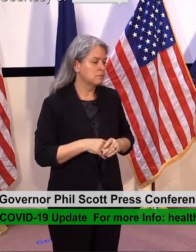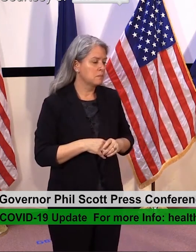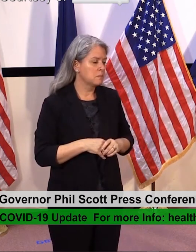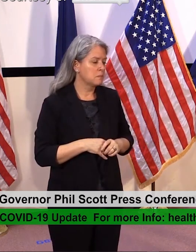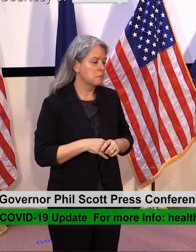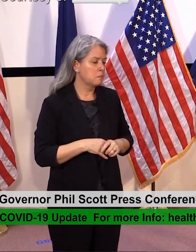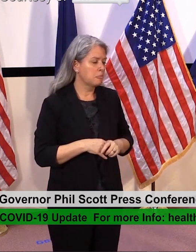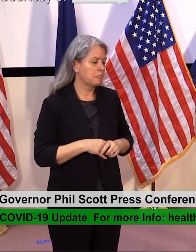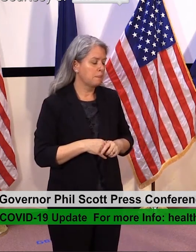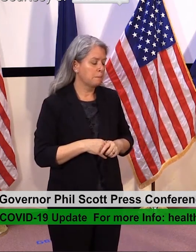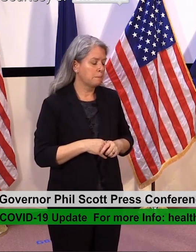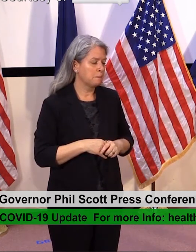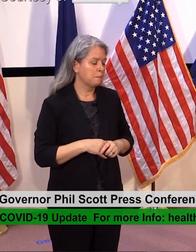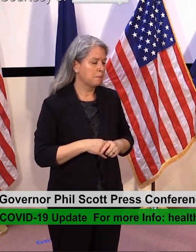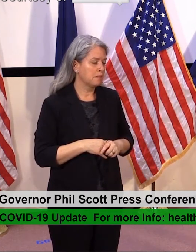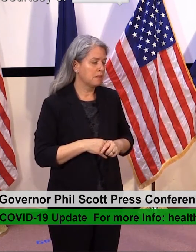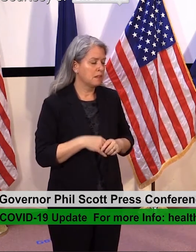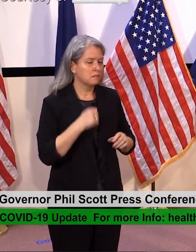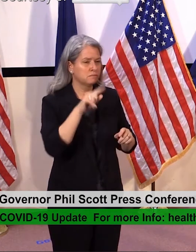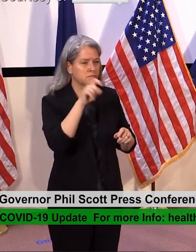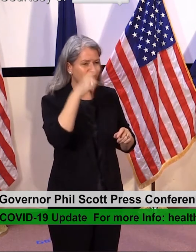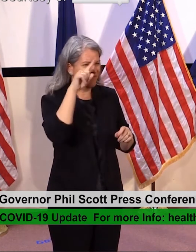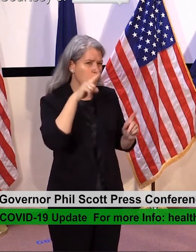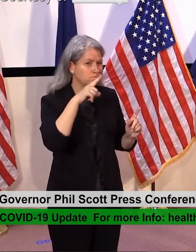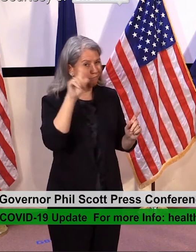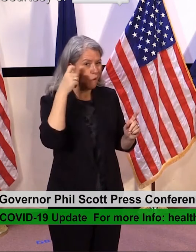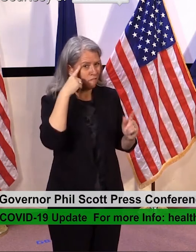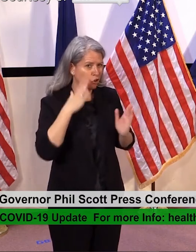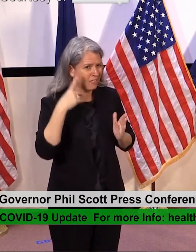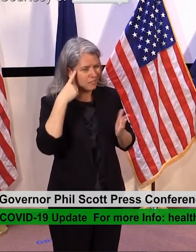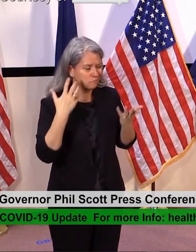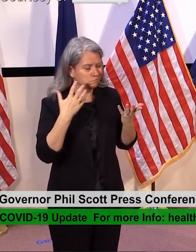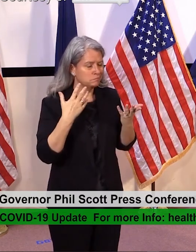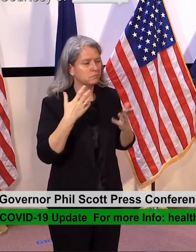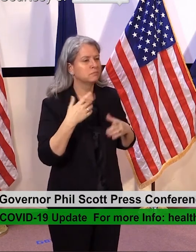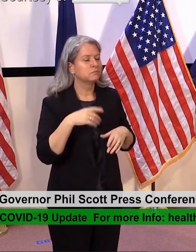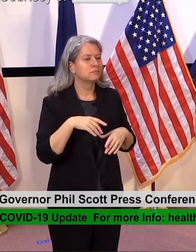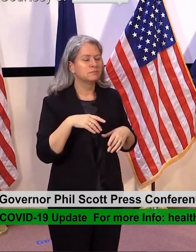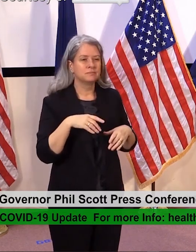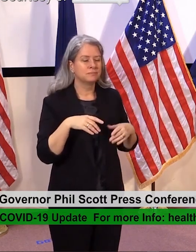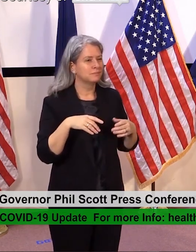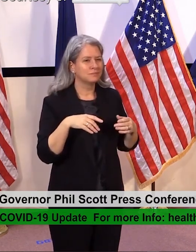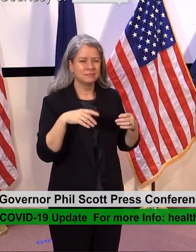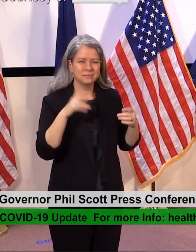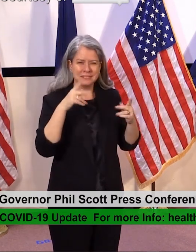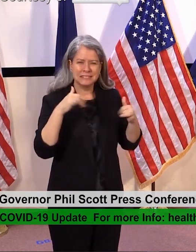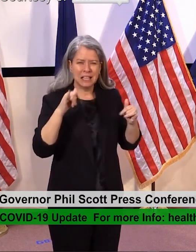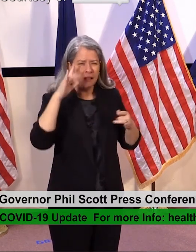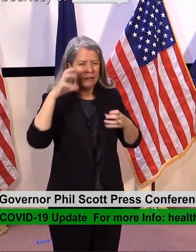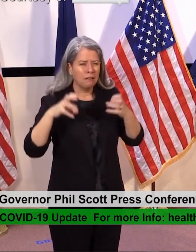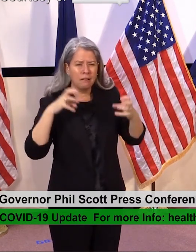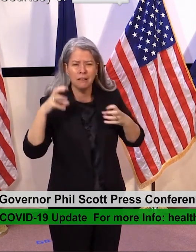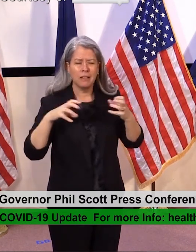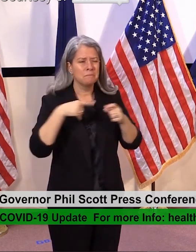This is a question for the, I guess, for the governor. There still continues to be so much uncertainty and confusion about who should be wearing what